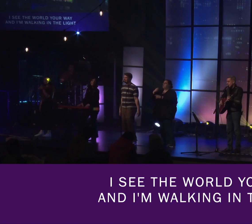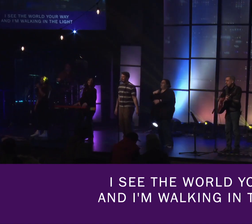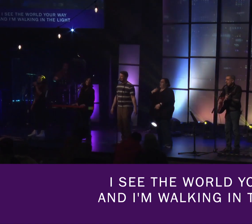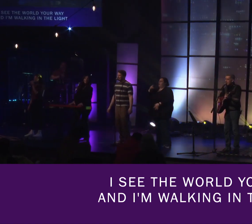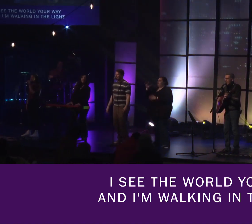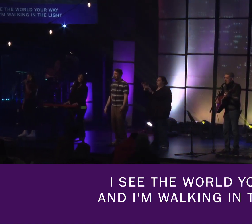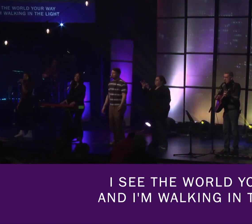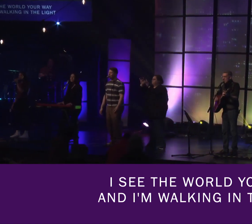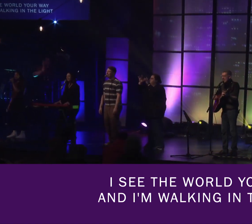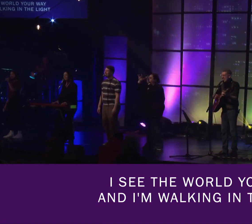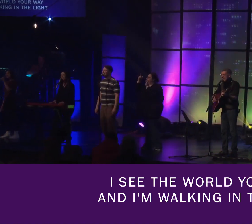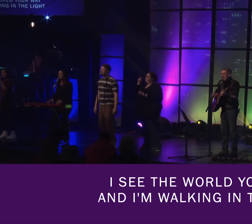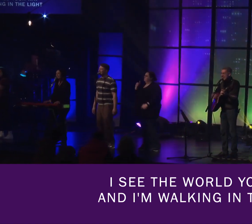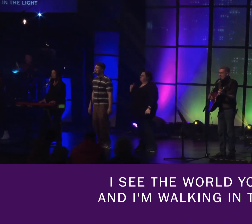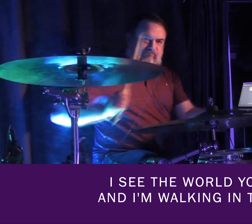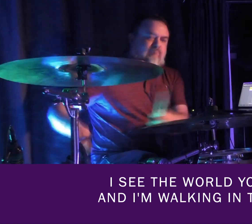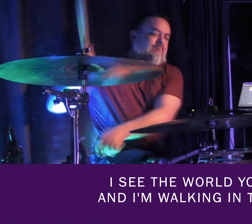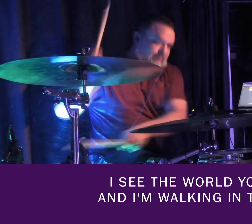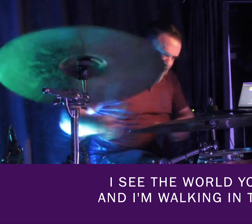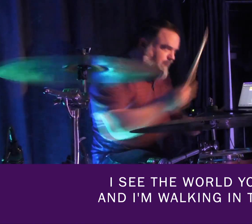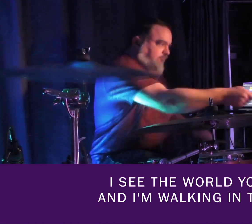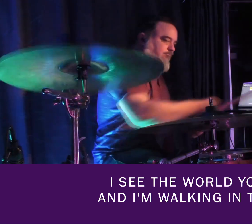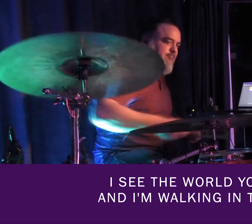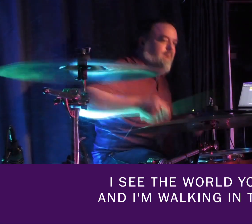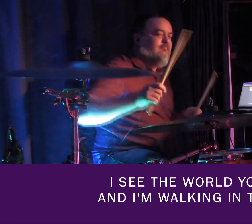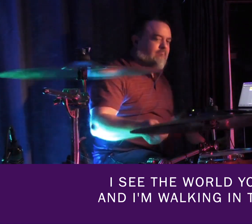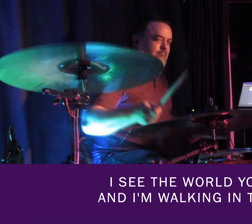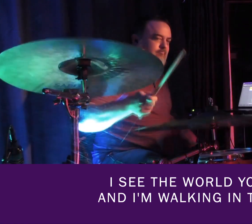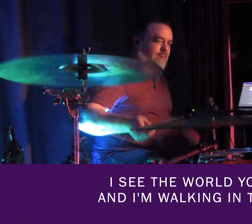way, and I'm walking in the light.